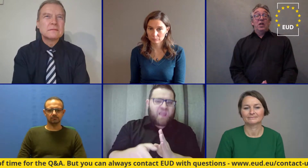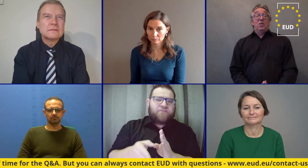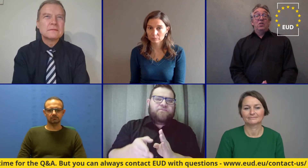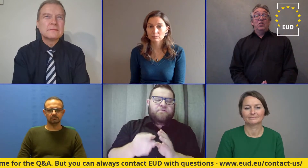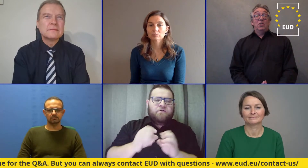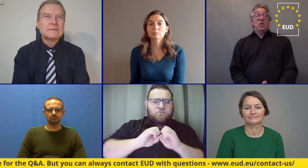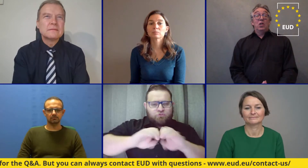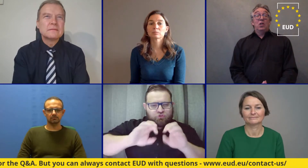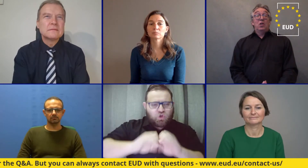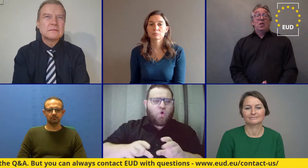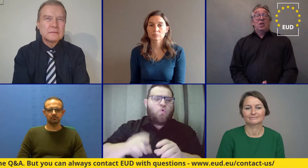channels,